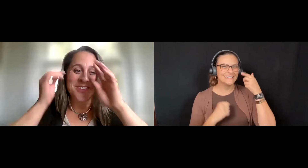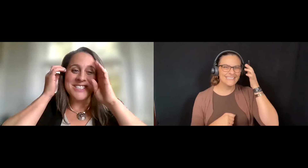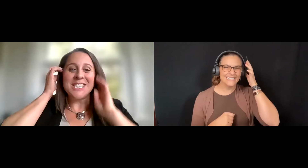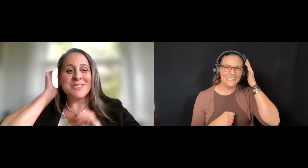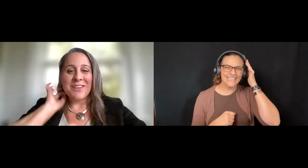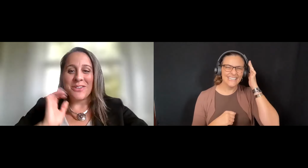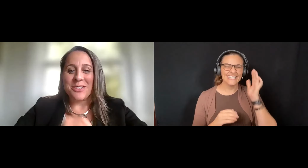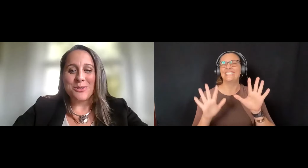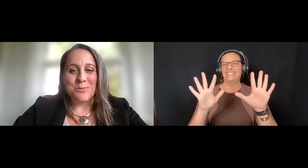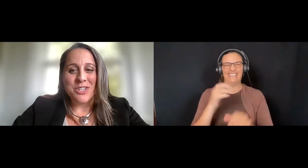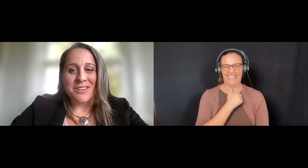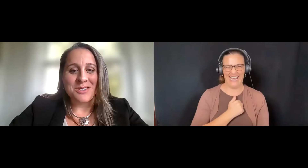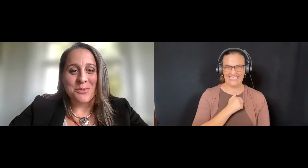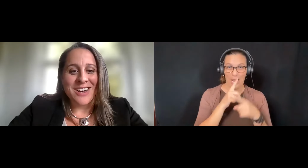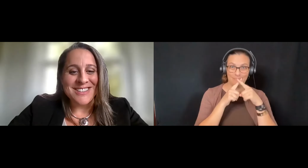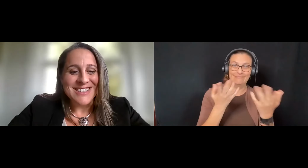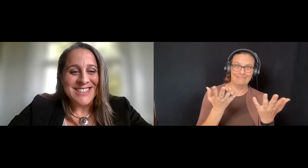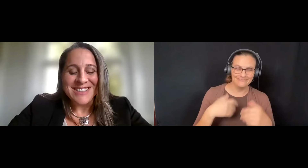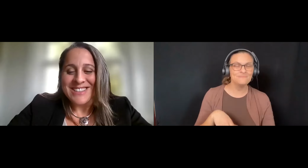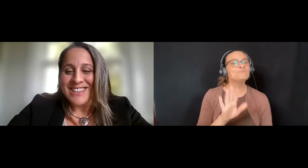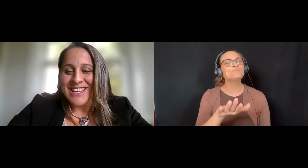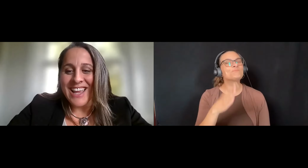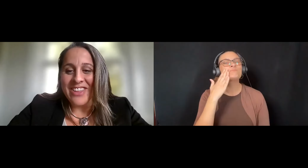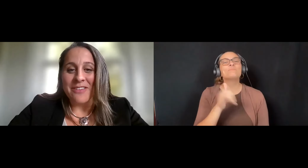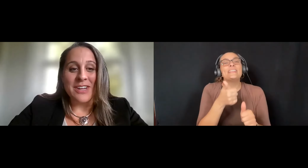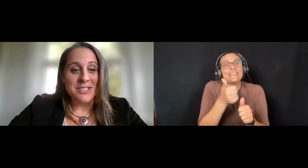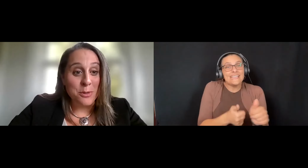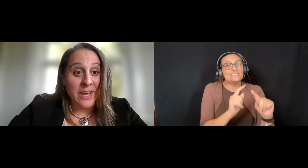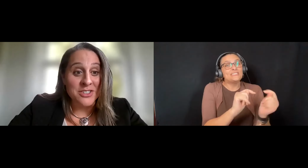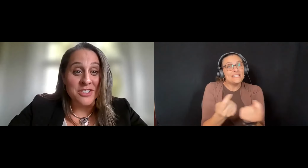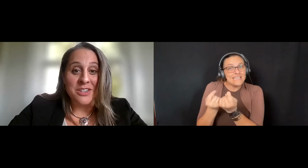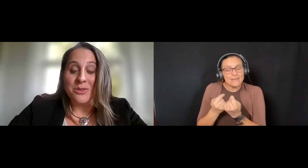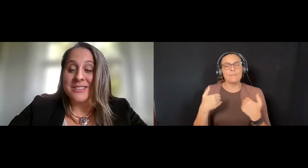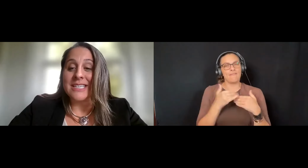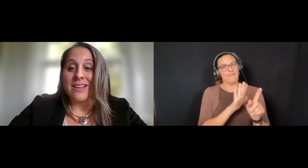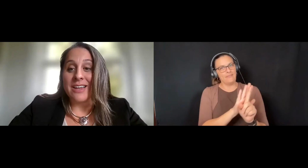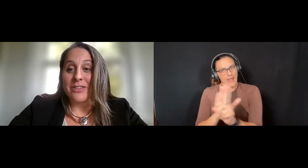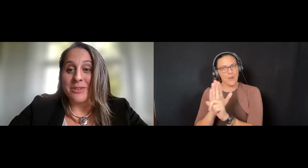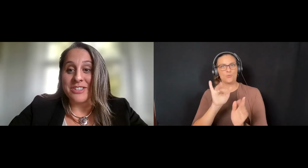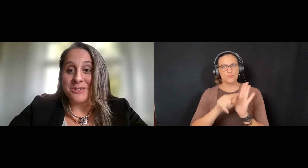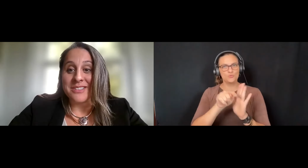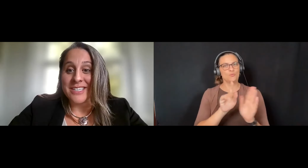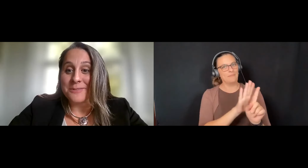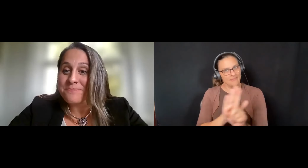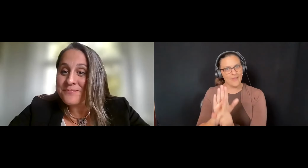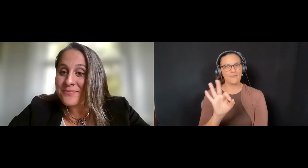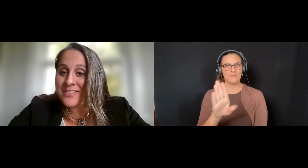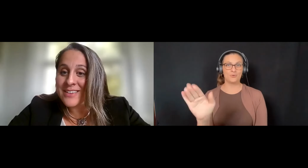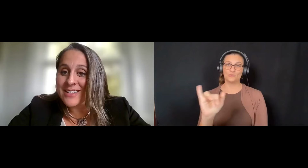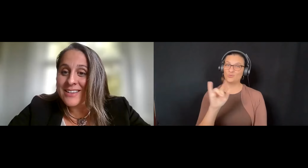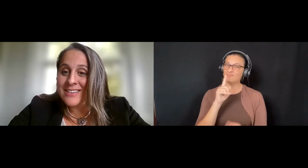Sorry, each of the teams have different YouTube channels as well. And they have Facebook pages and you can see a lot of their materials there.